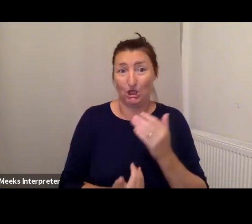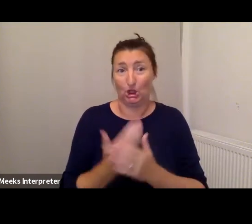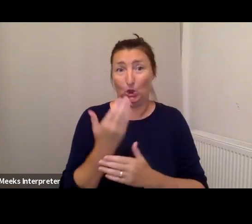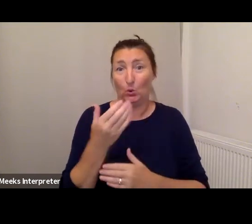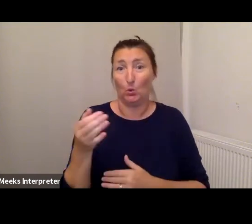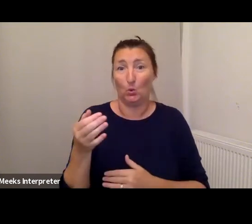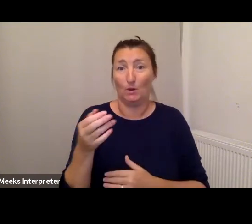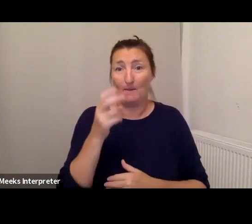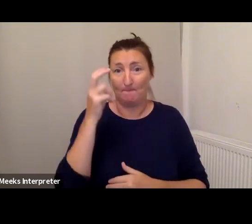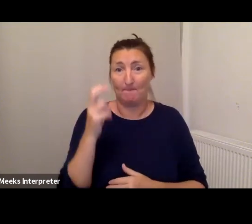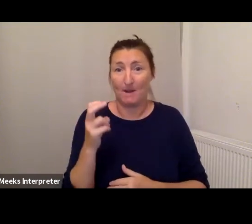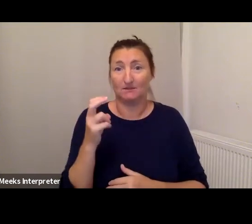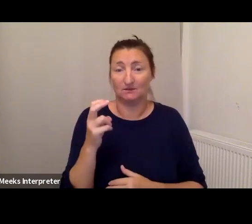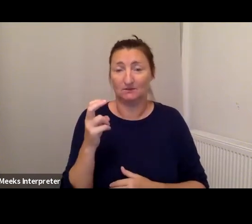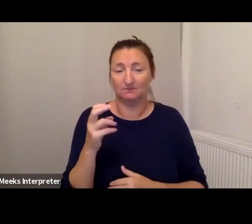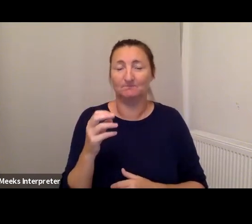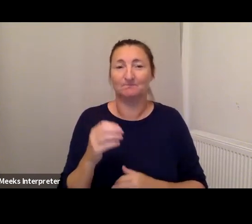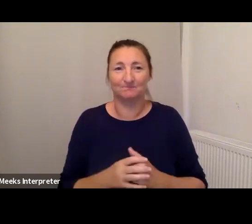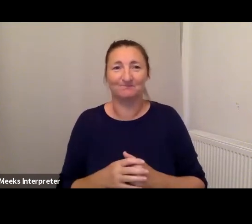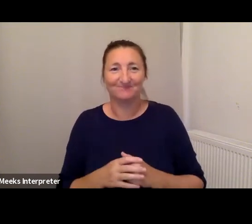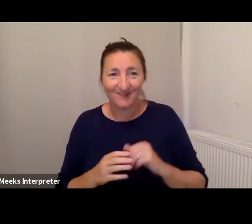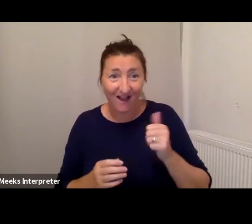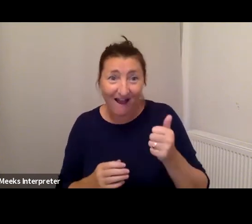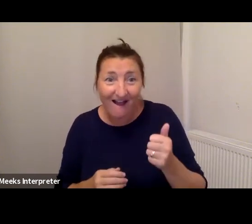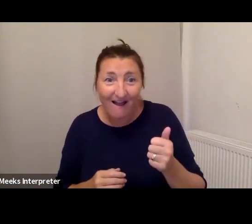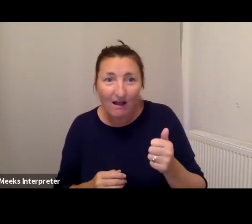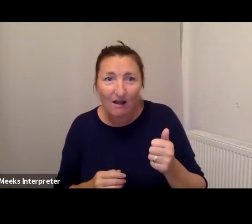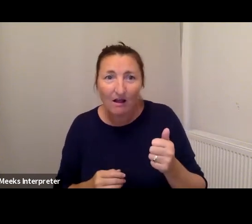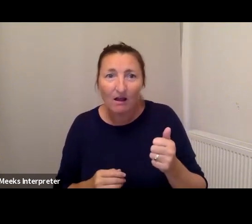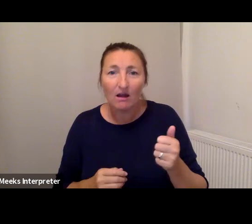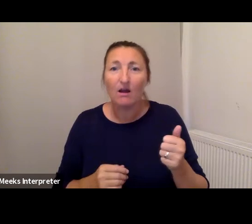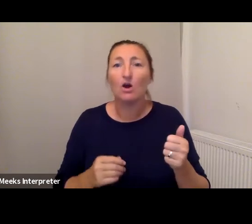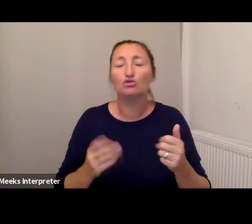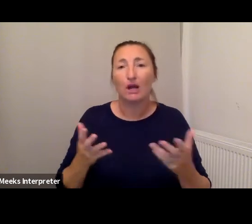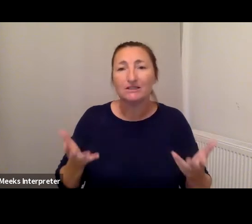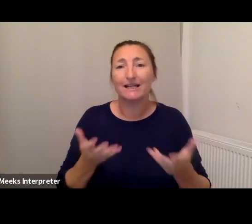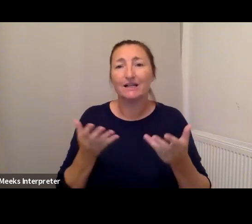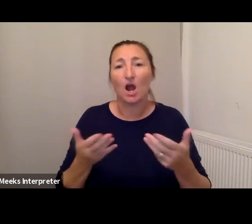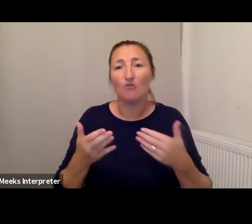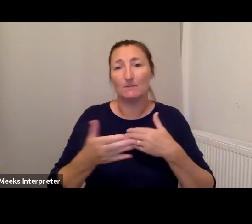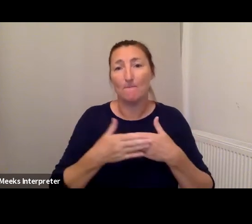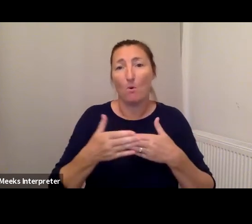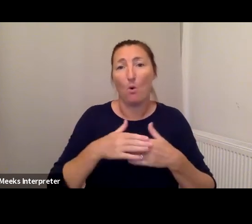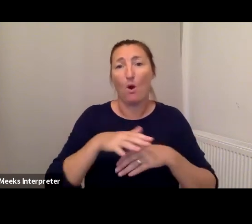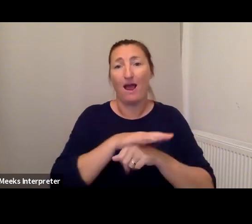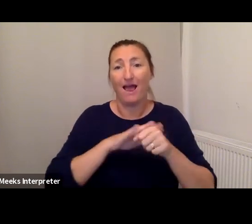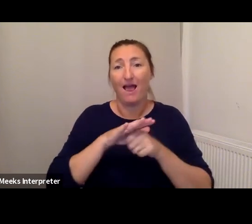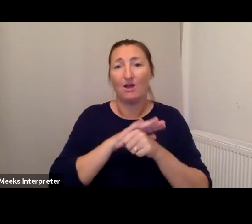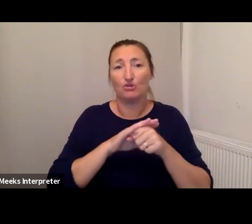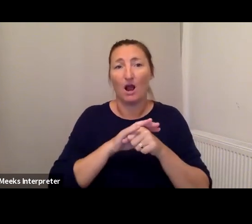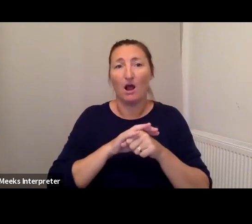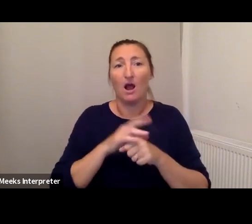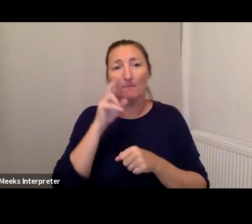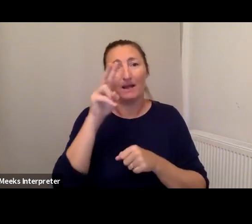of the bus stop, despite being more available in more stops in areas, have a different platform height from the